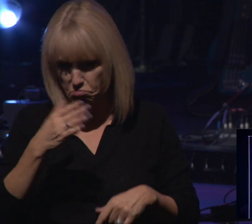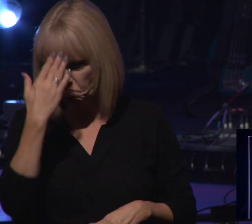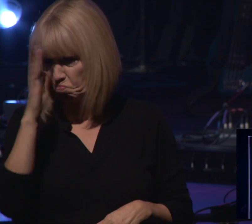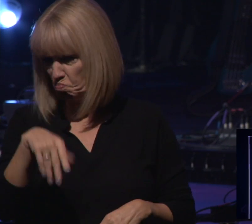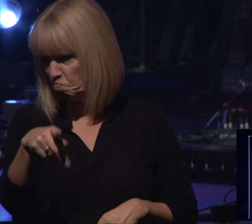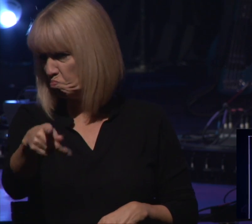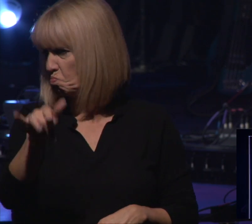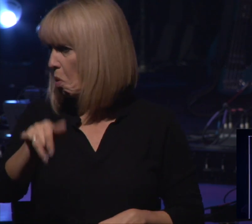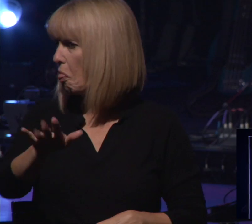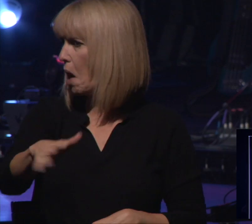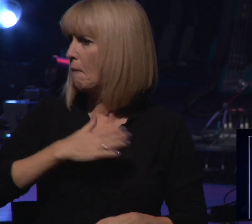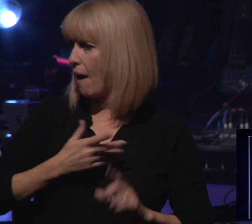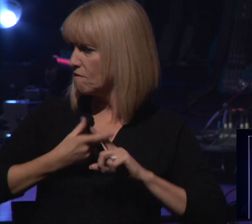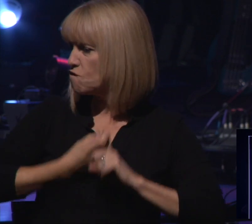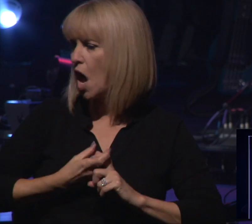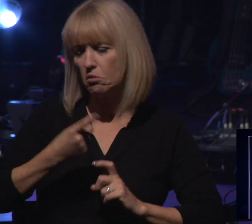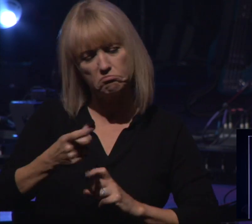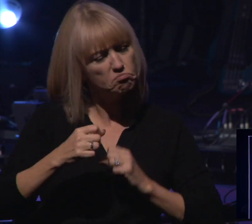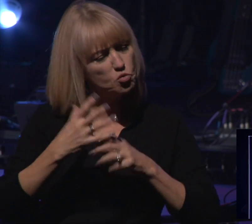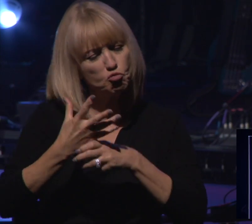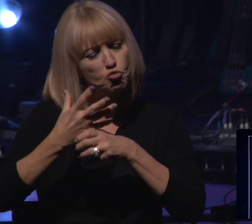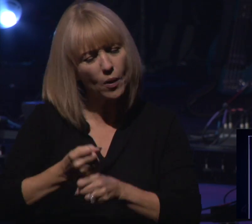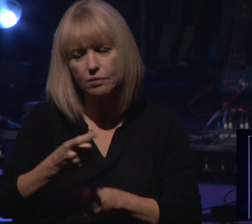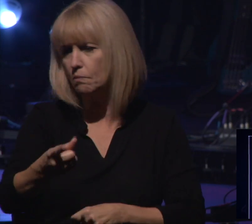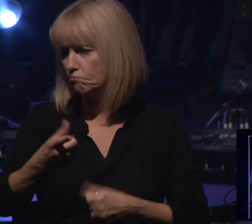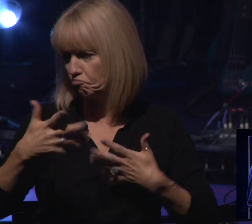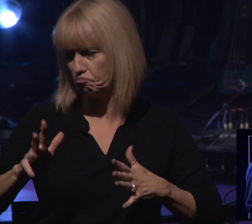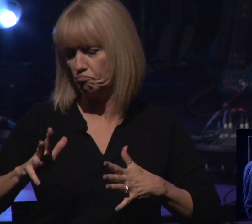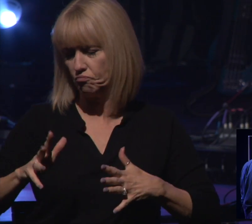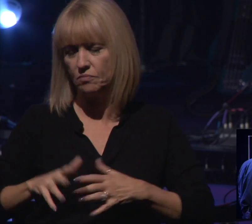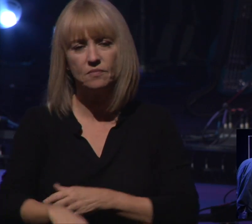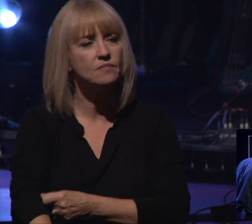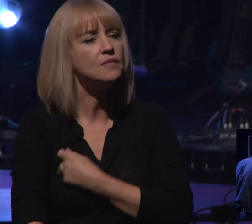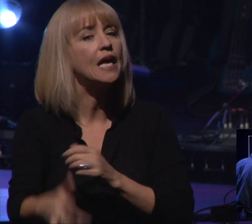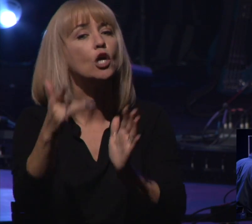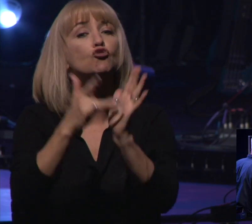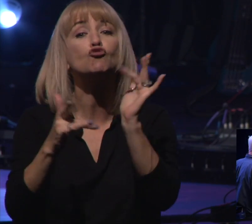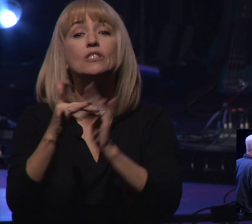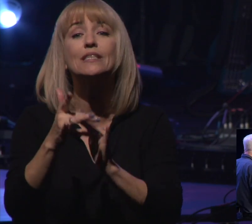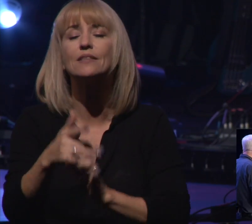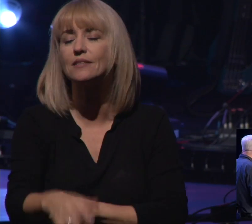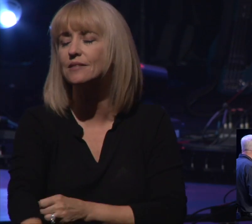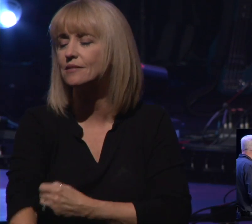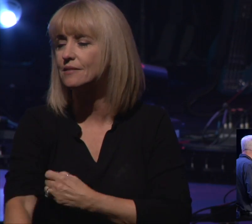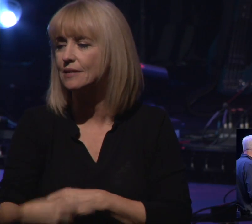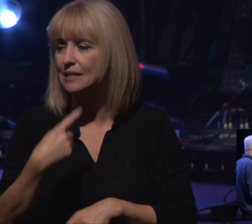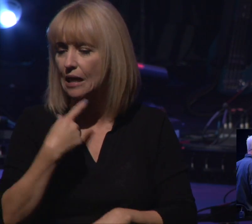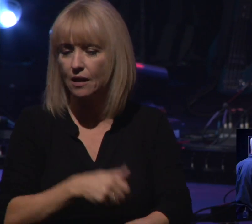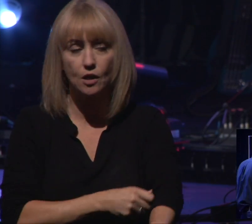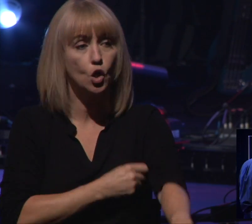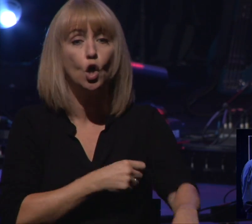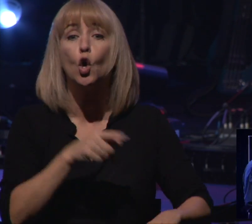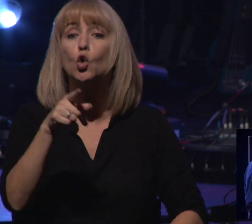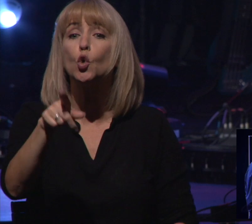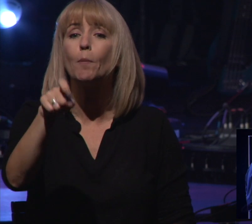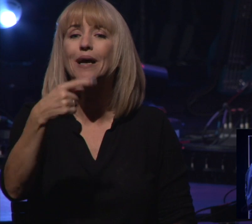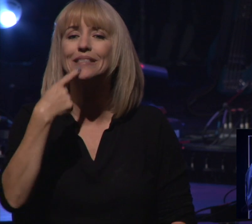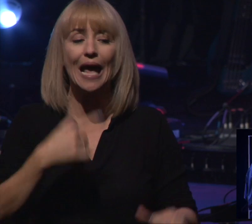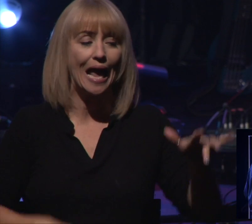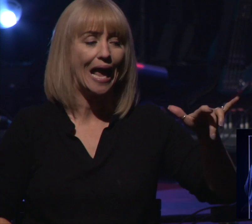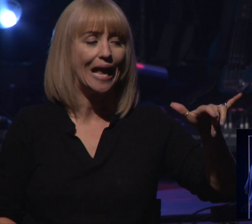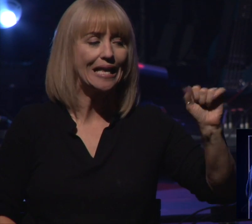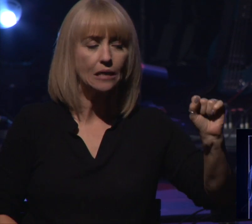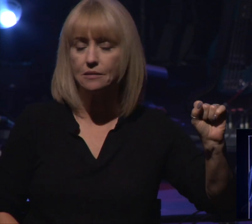know who they are? Jesus said this in Matthew chapter 5, verse 37. It says, all you need to say is simply